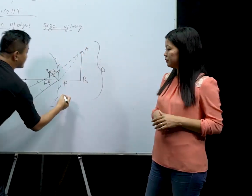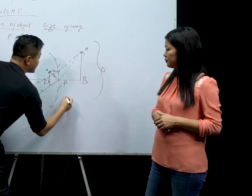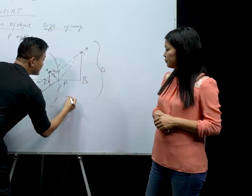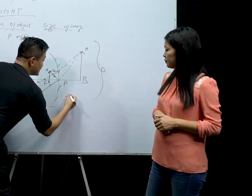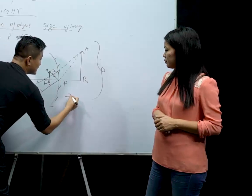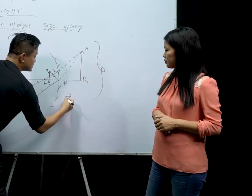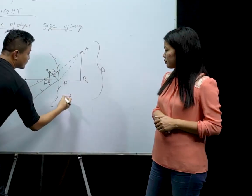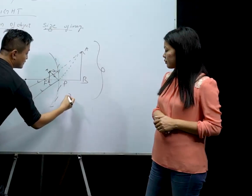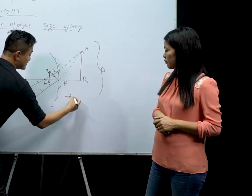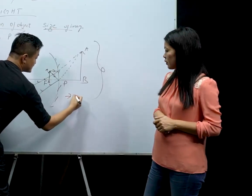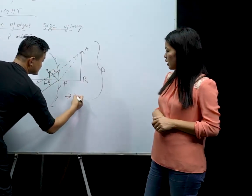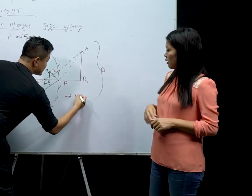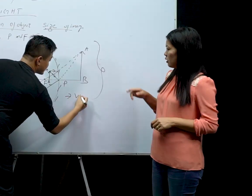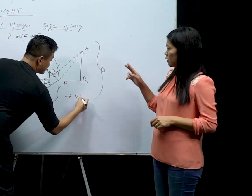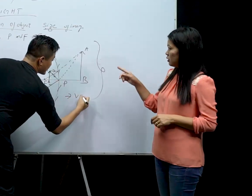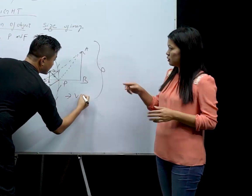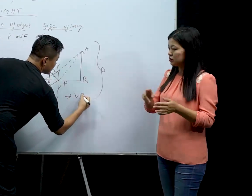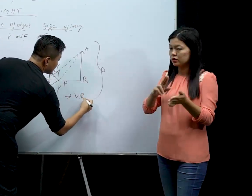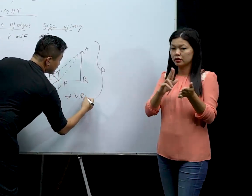say that the nature of the image is